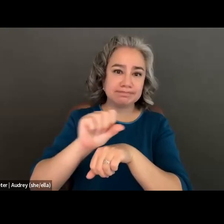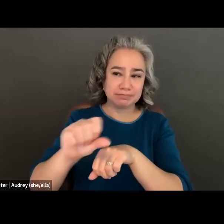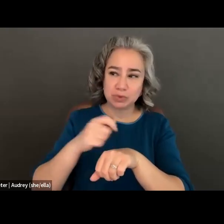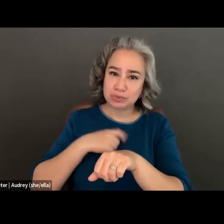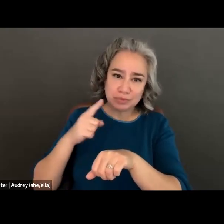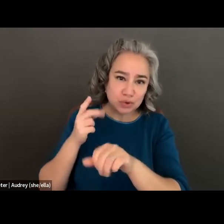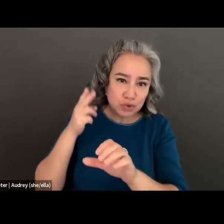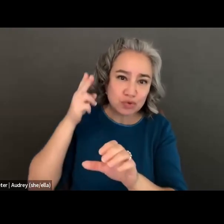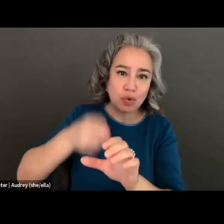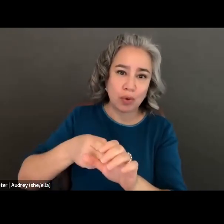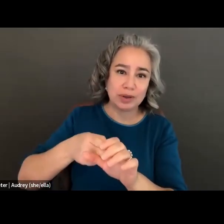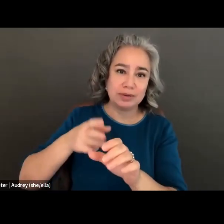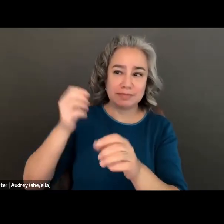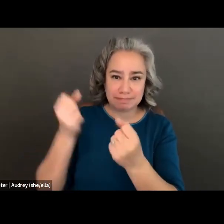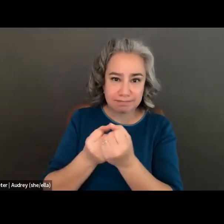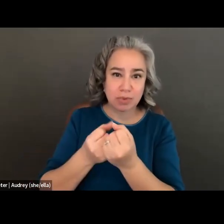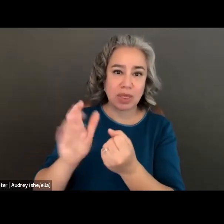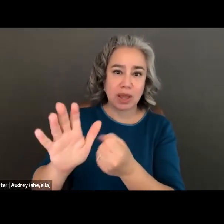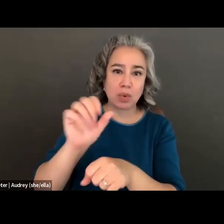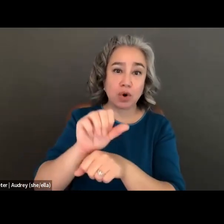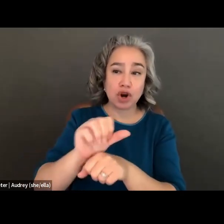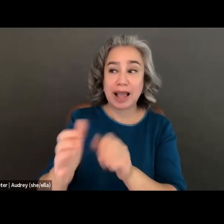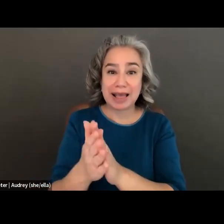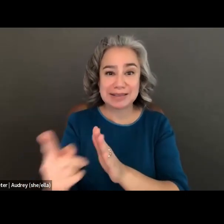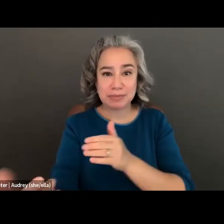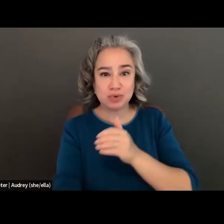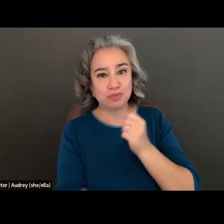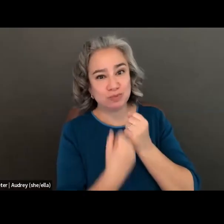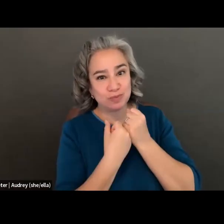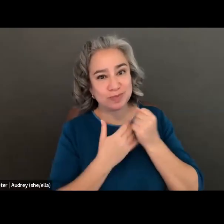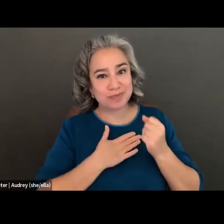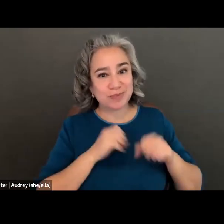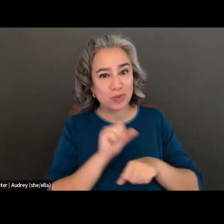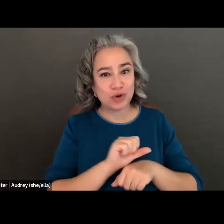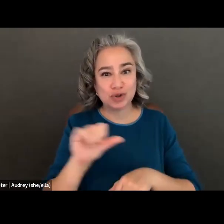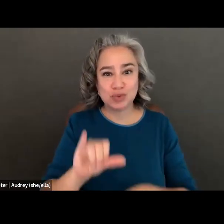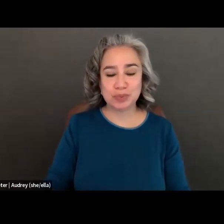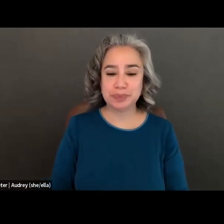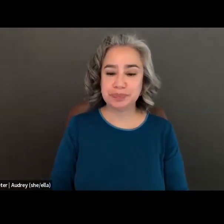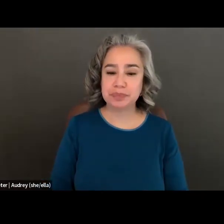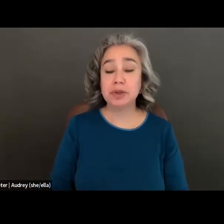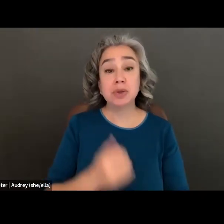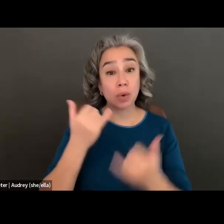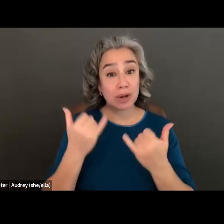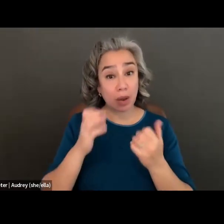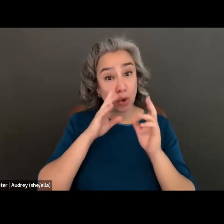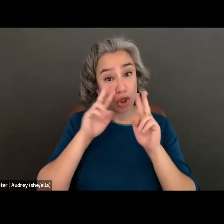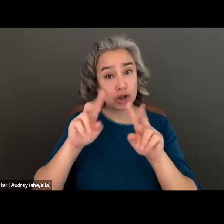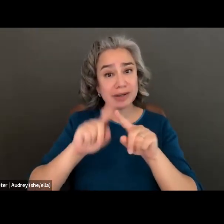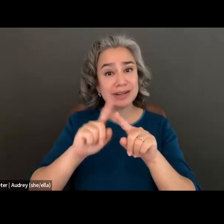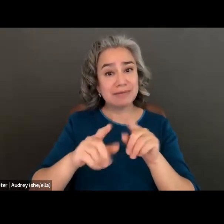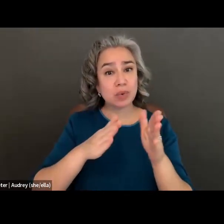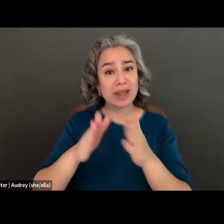already, support their efforts, and ask them to support your efforts. So now we're going to turn to some of the different ways to contact